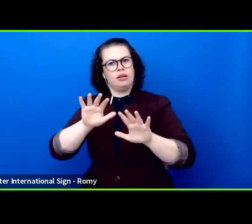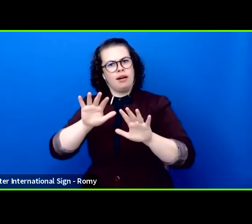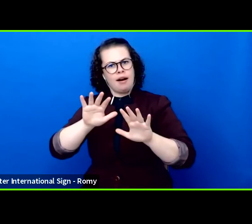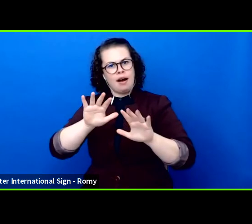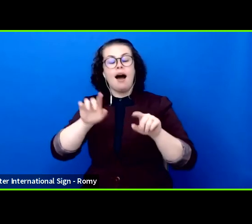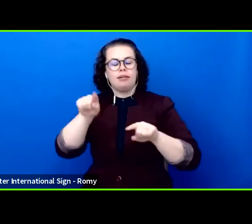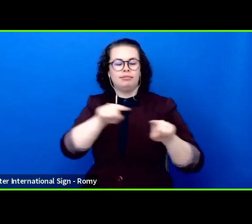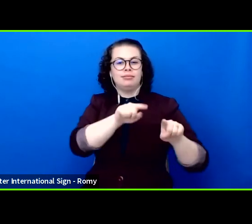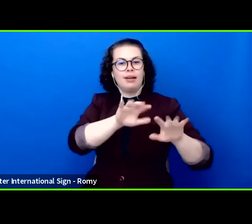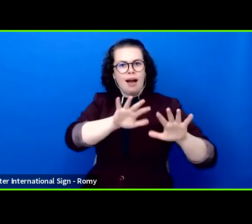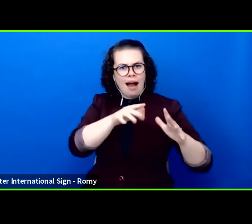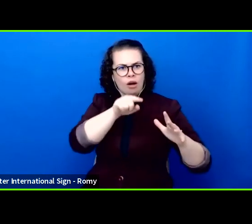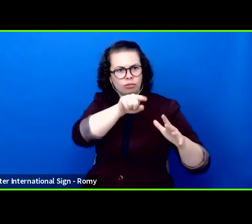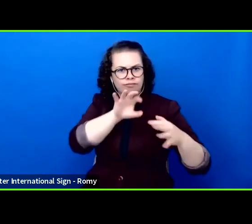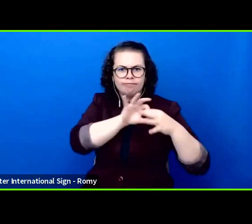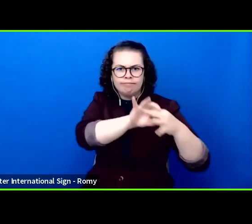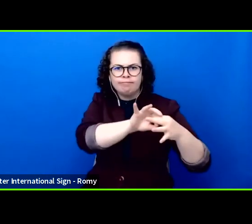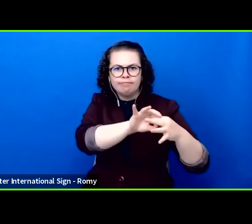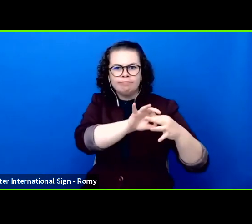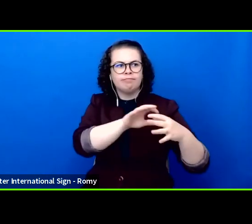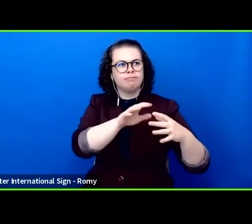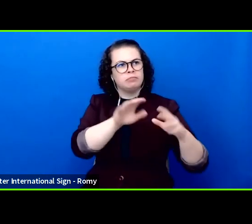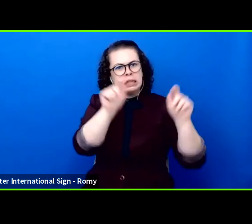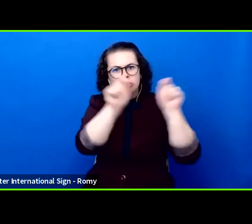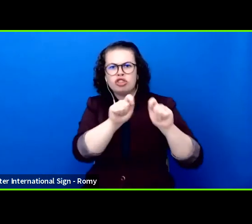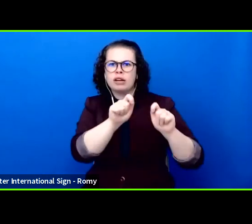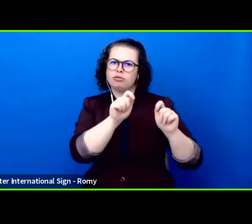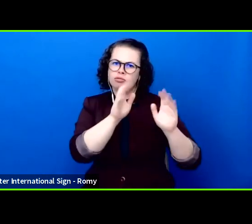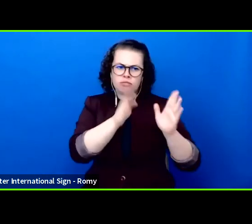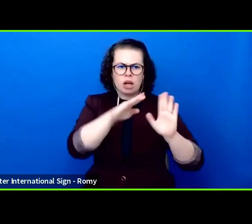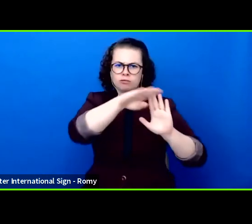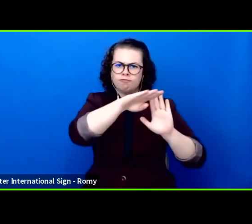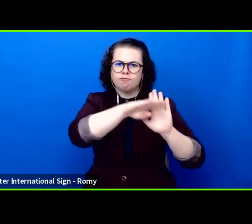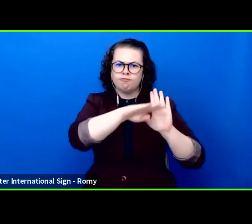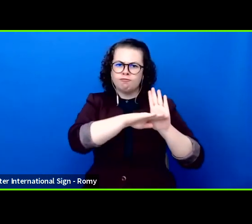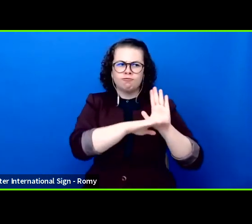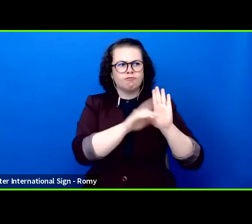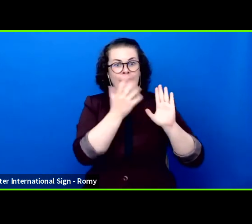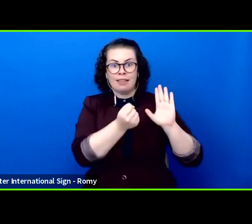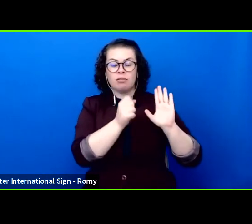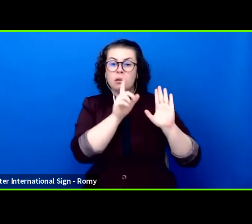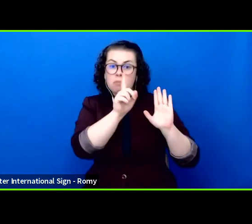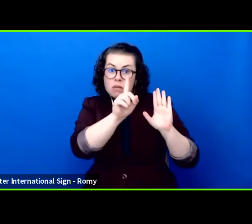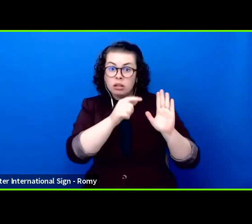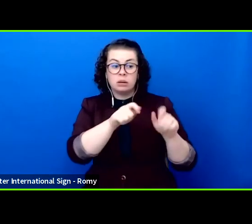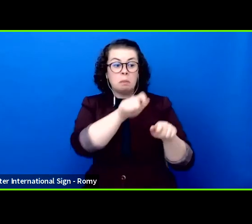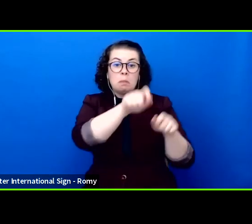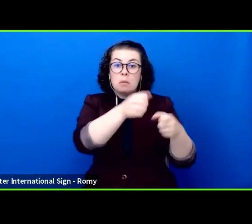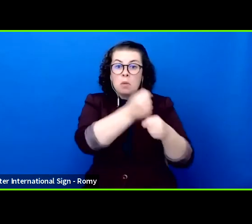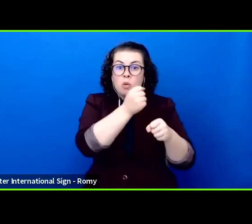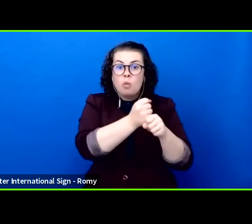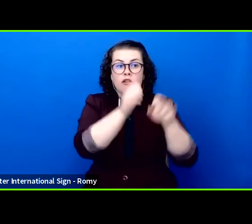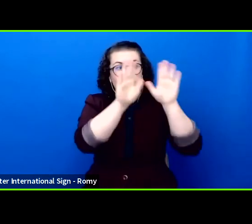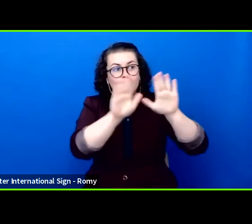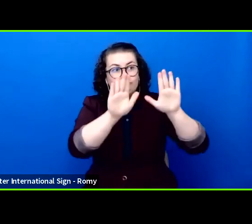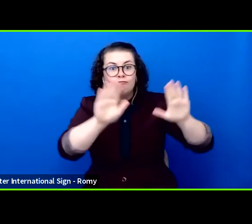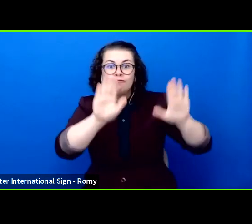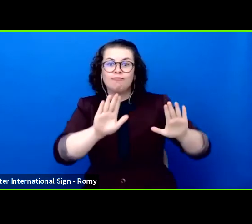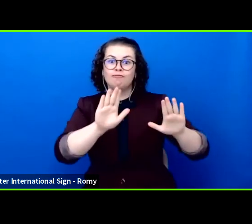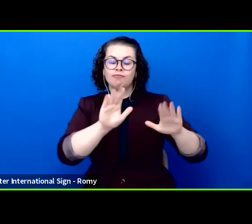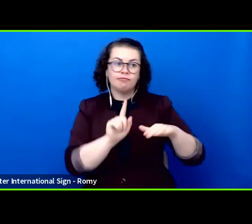celebrated. Yet, the working conditions of our professionals are challenging these days.